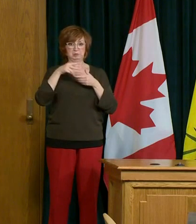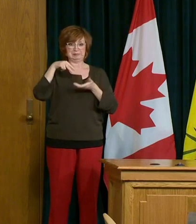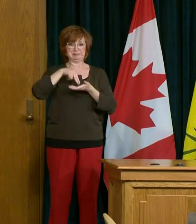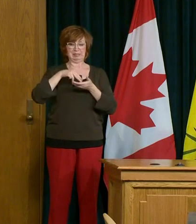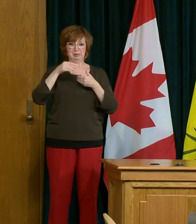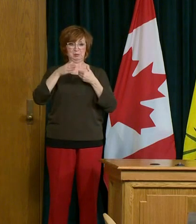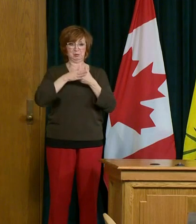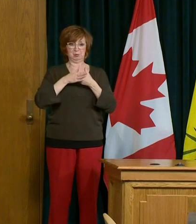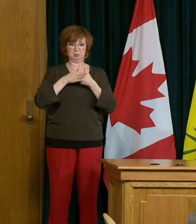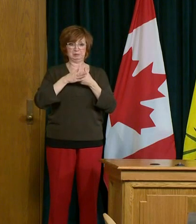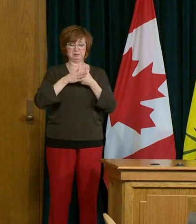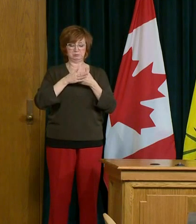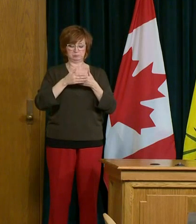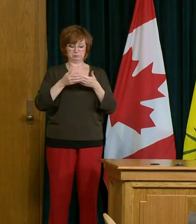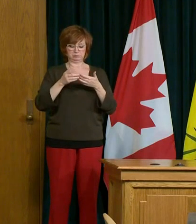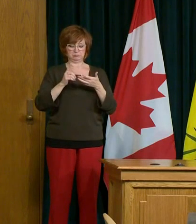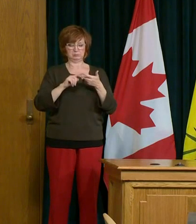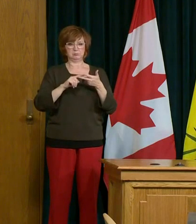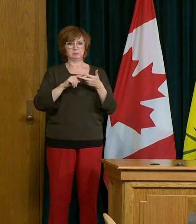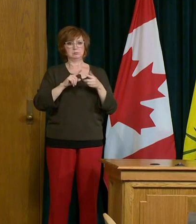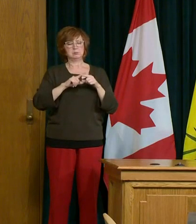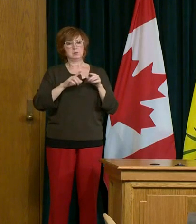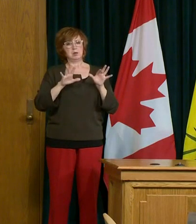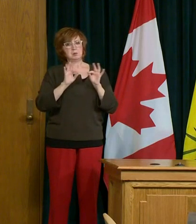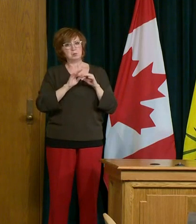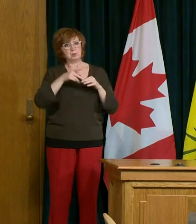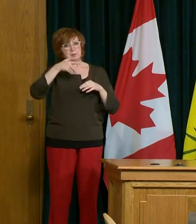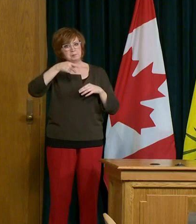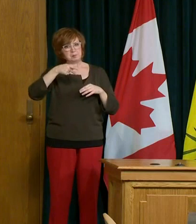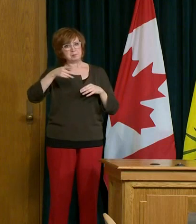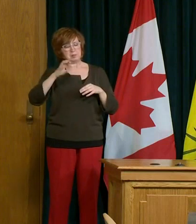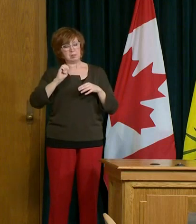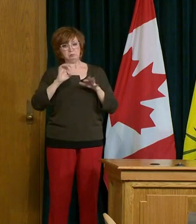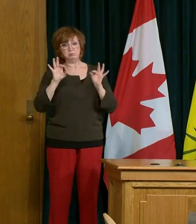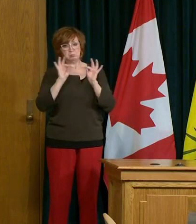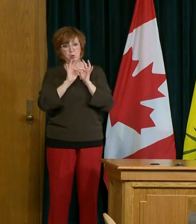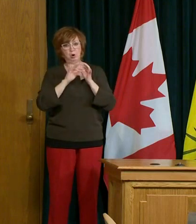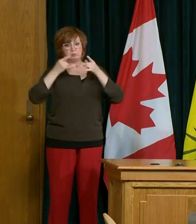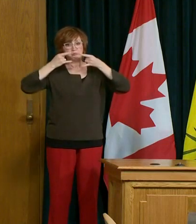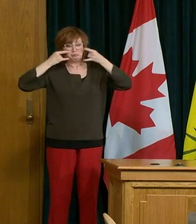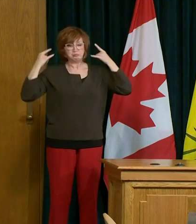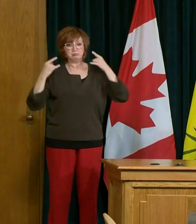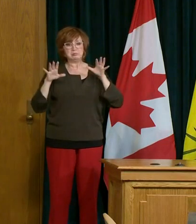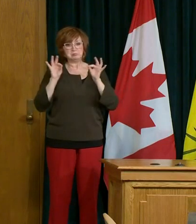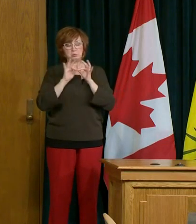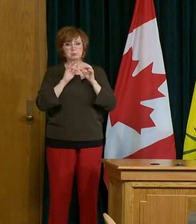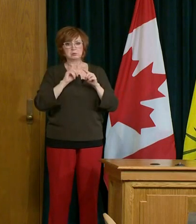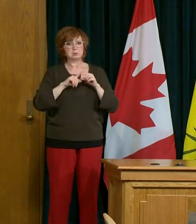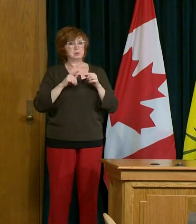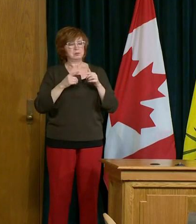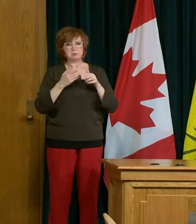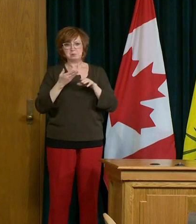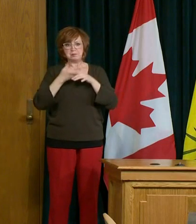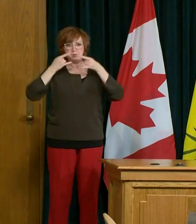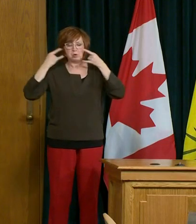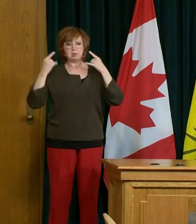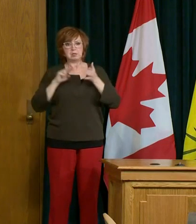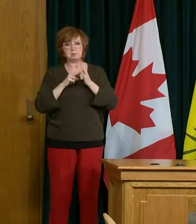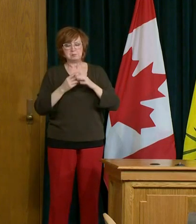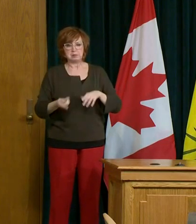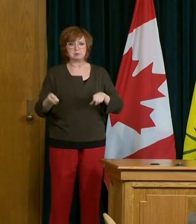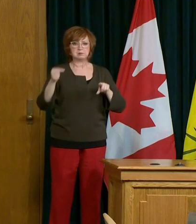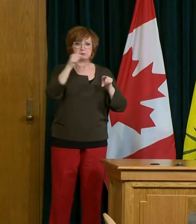remember that PPE is just one of the things that have to be in place. It starts with screening, so you shouldn't go to seek a